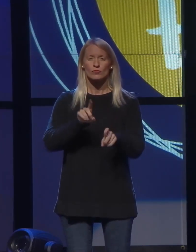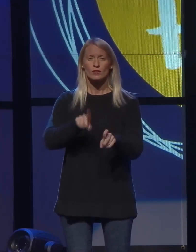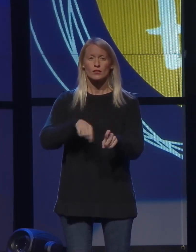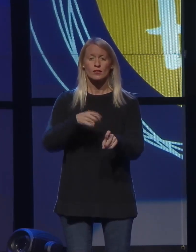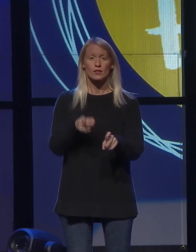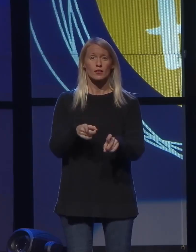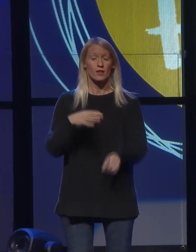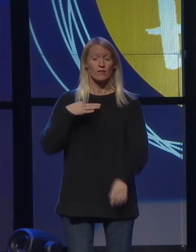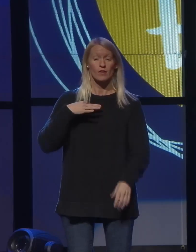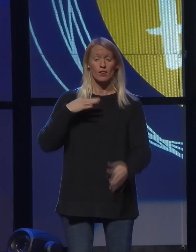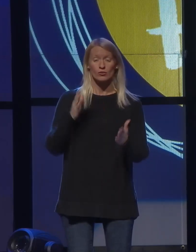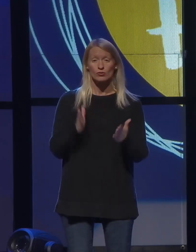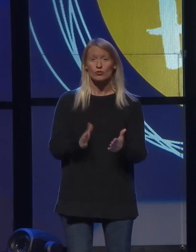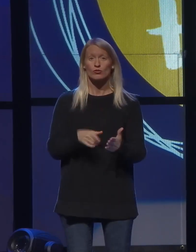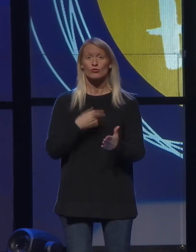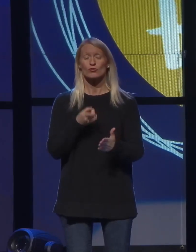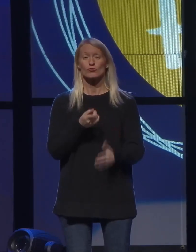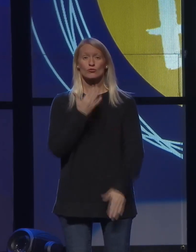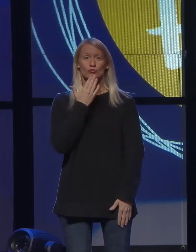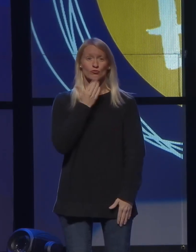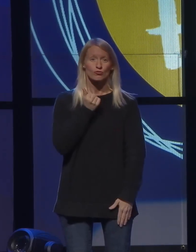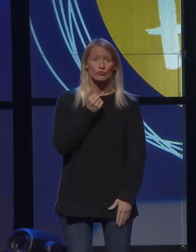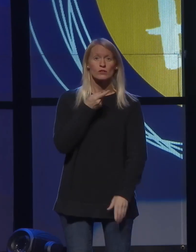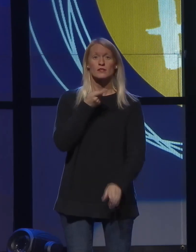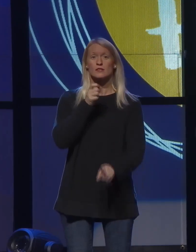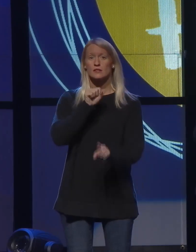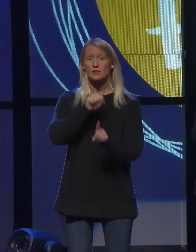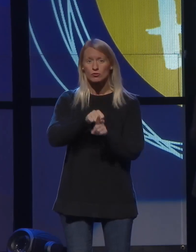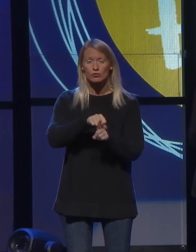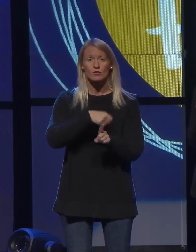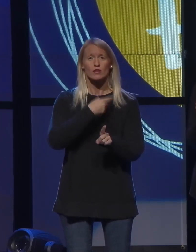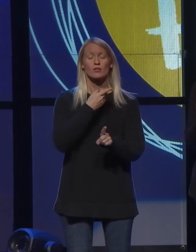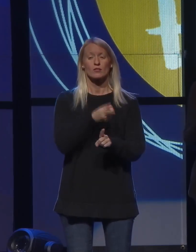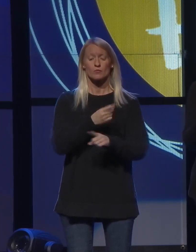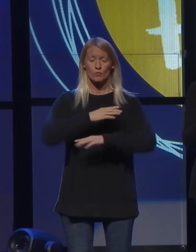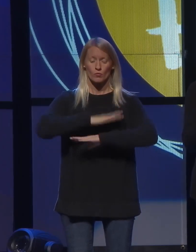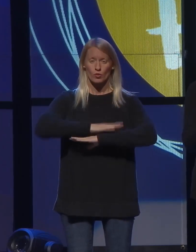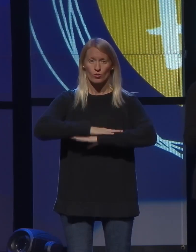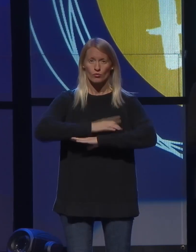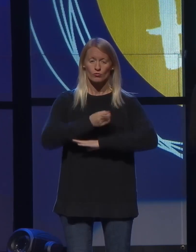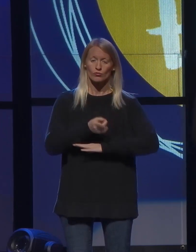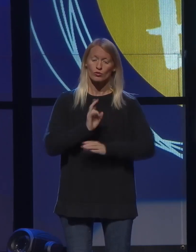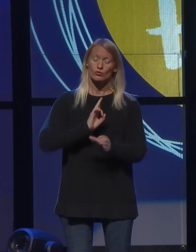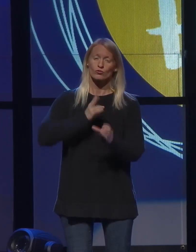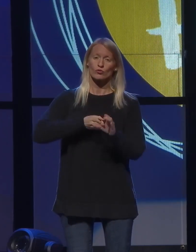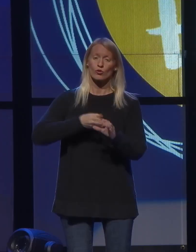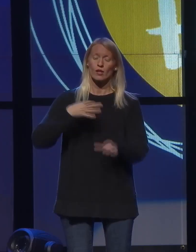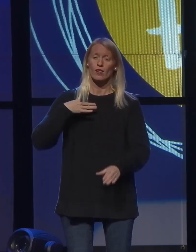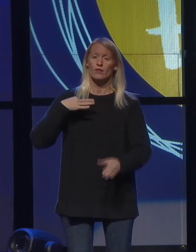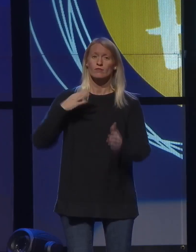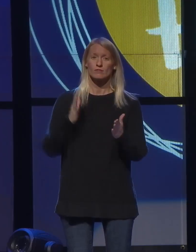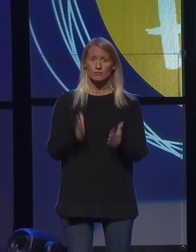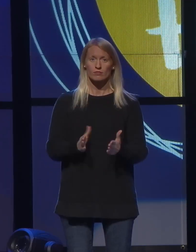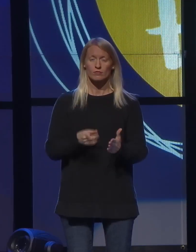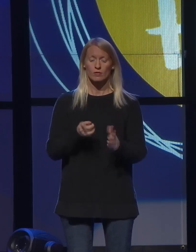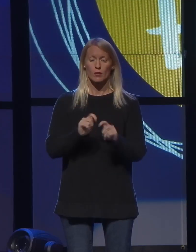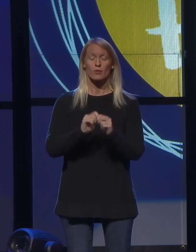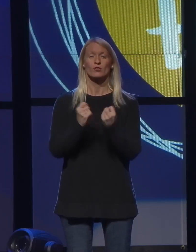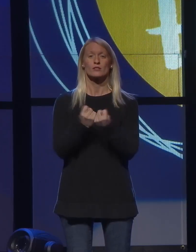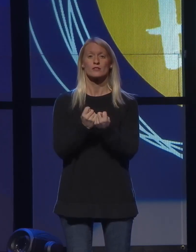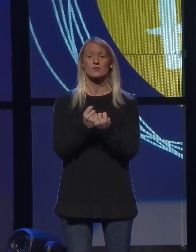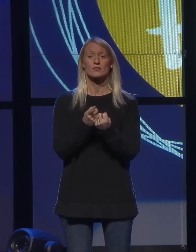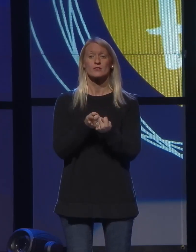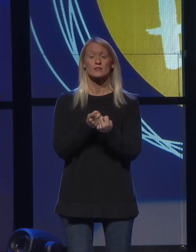to do a trick-or-treating booth, or you can also just join and volunteer on another part of our team. So please check the